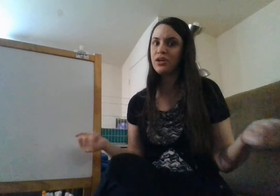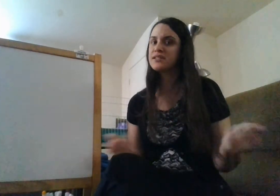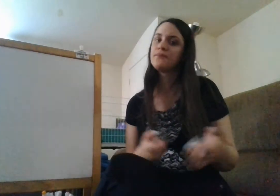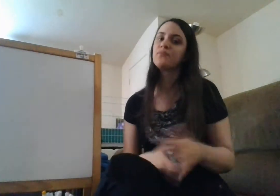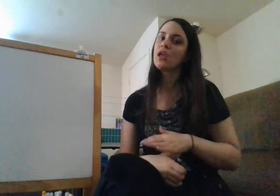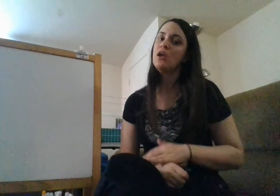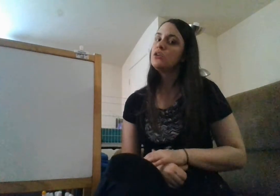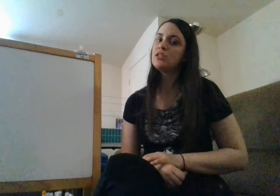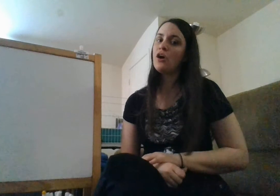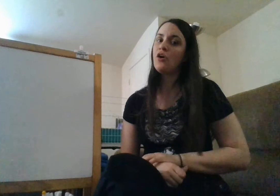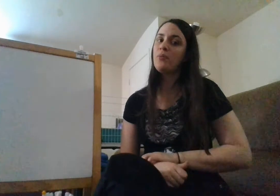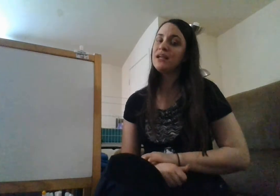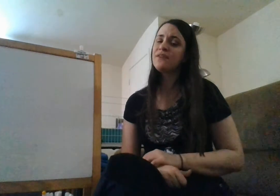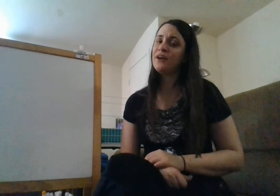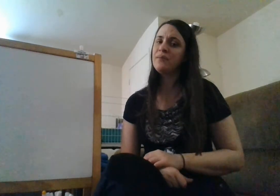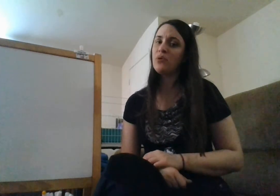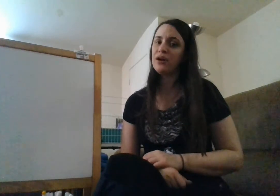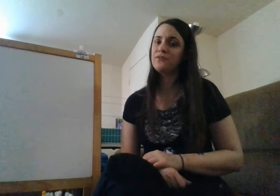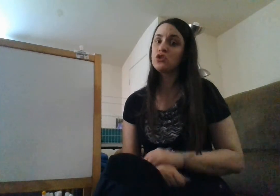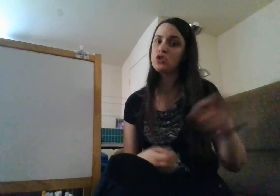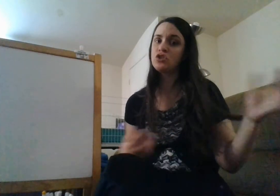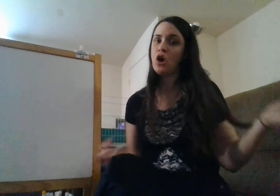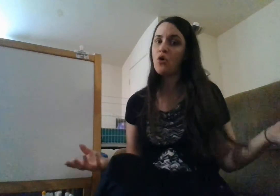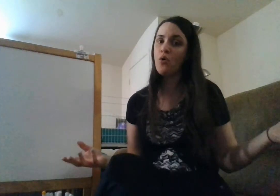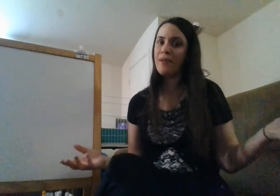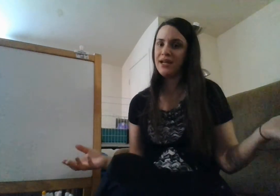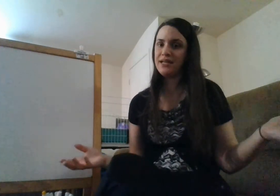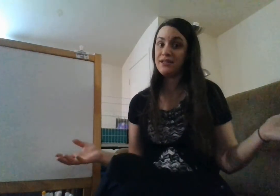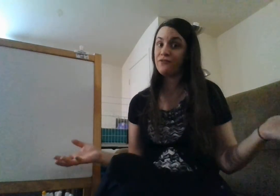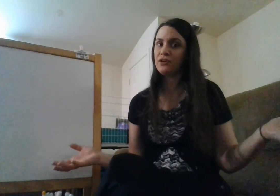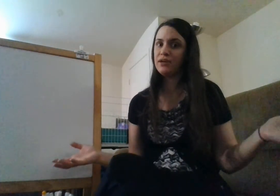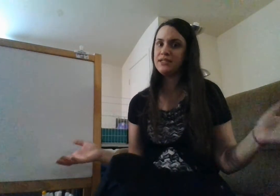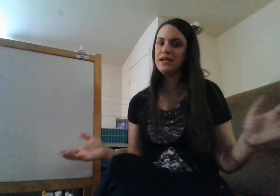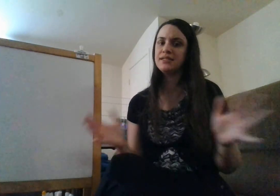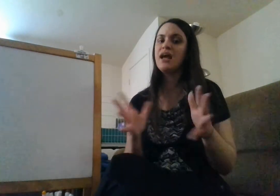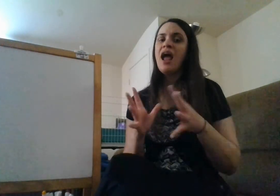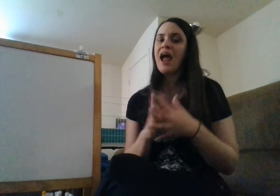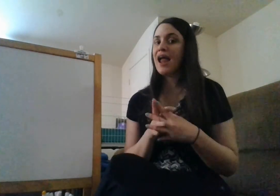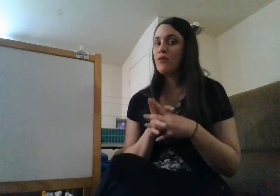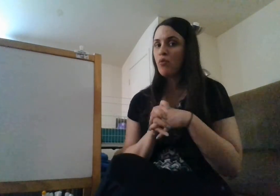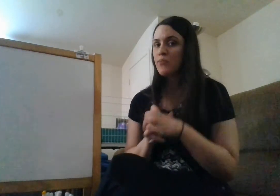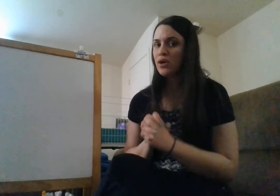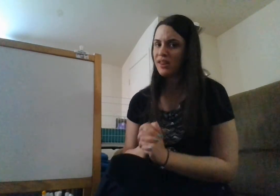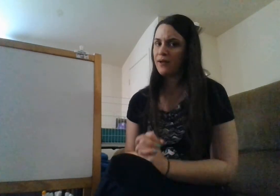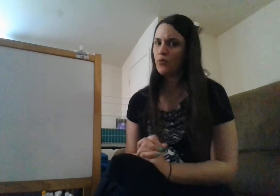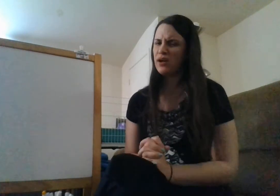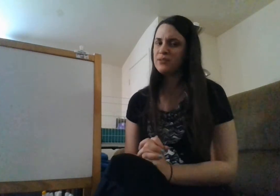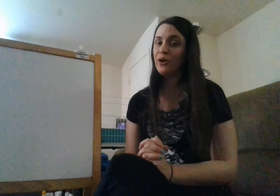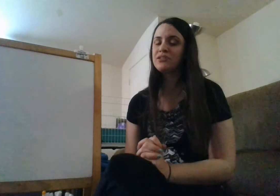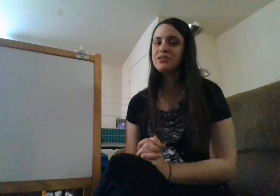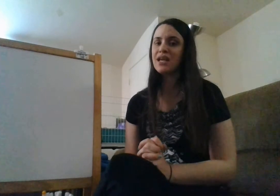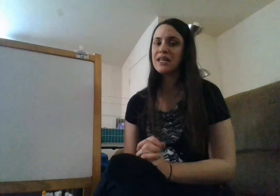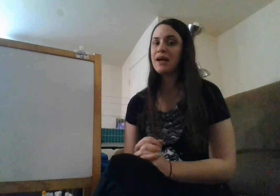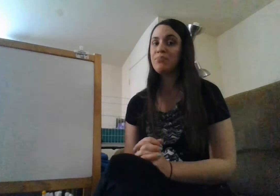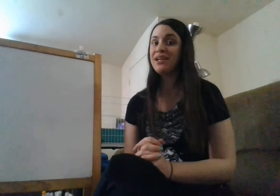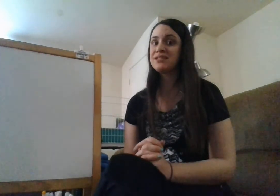trees. So plants are very important for so many different reasons. And one more thing was we also said that plants